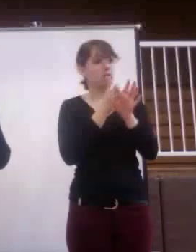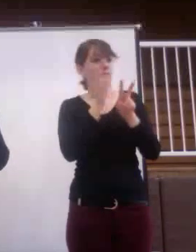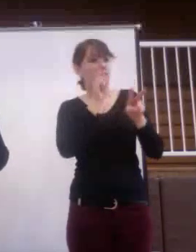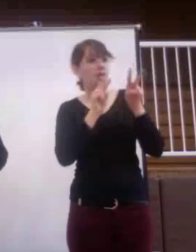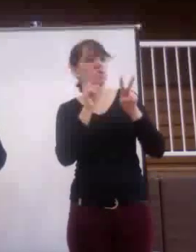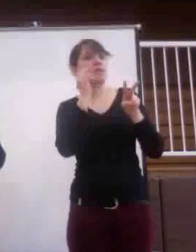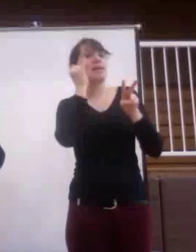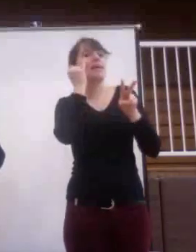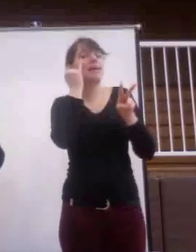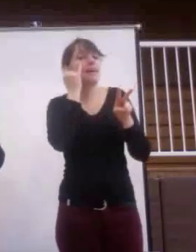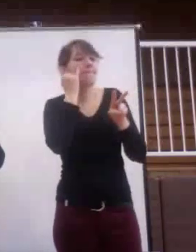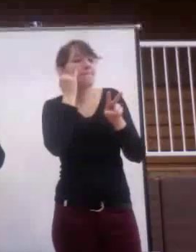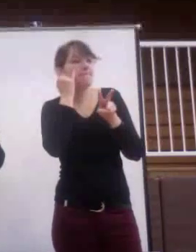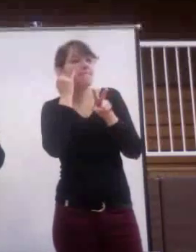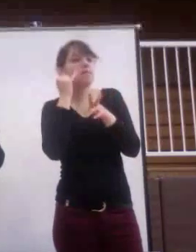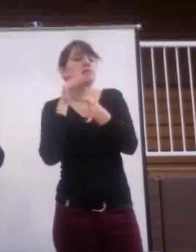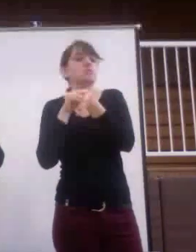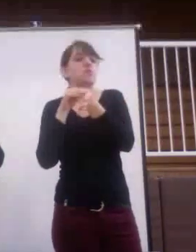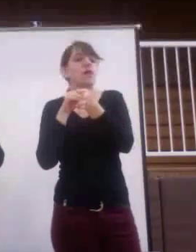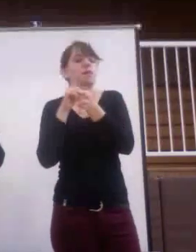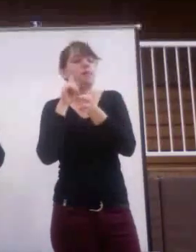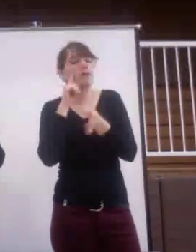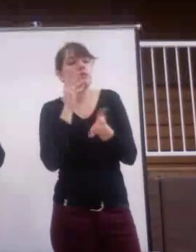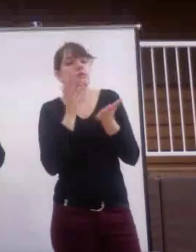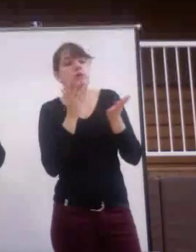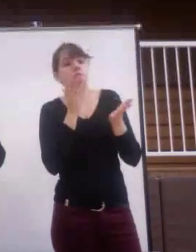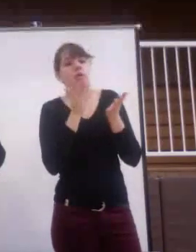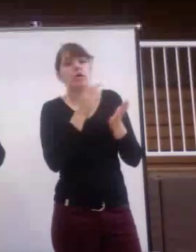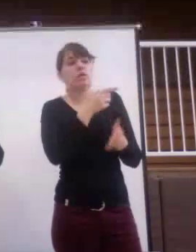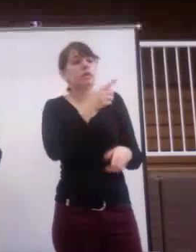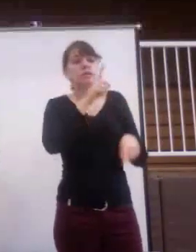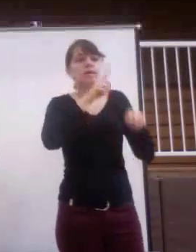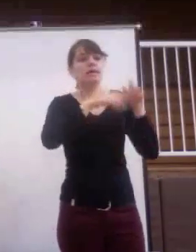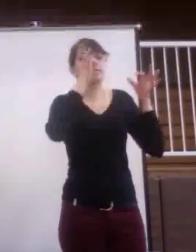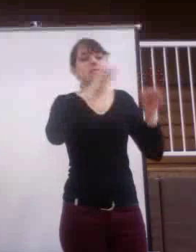some disorder that causes incompetence.